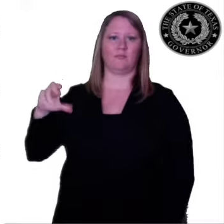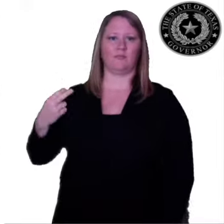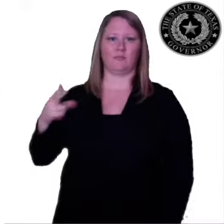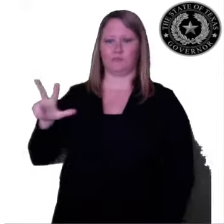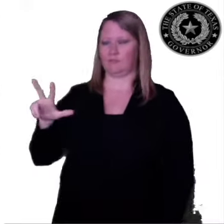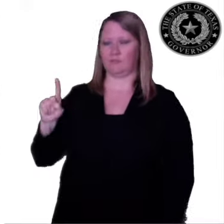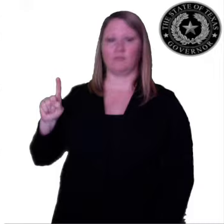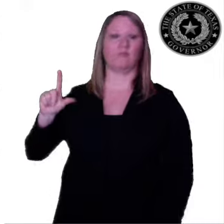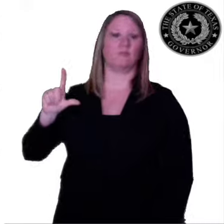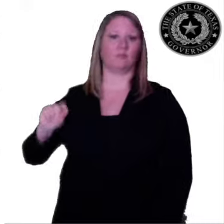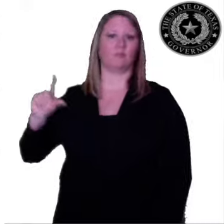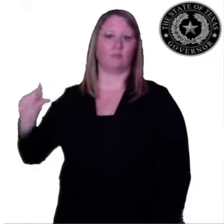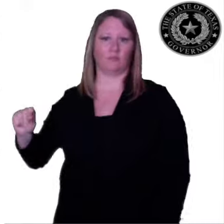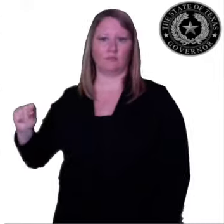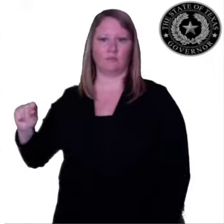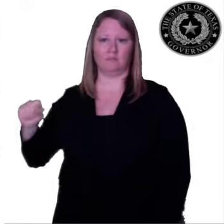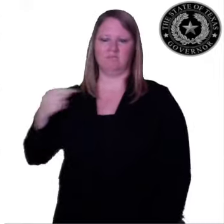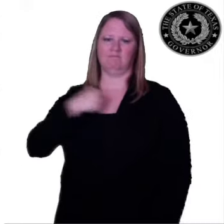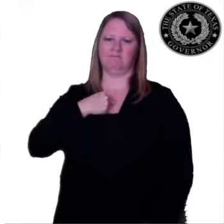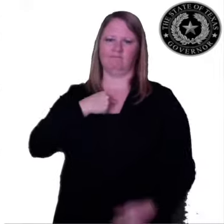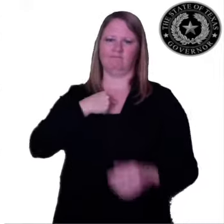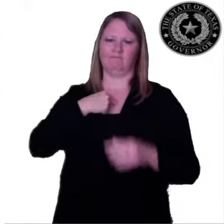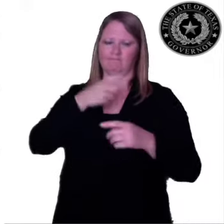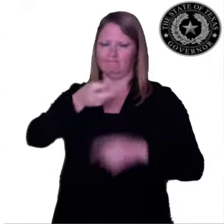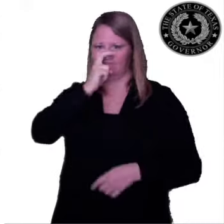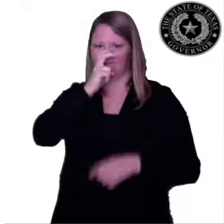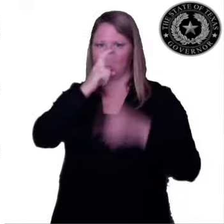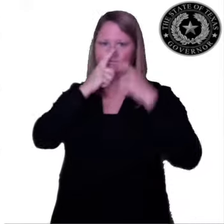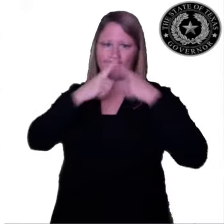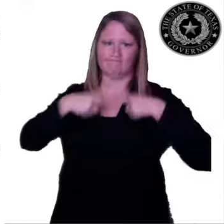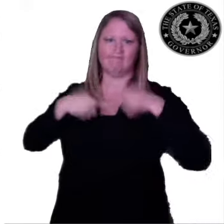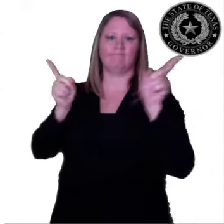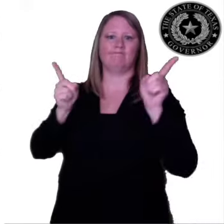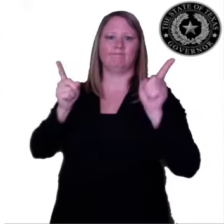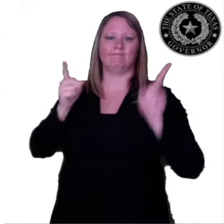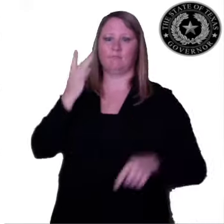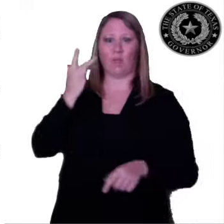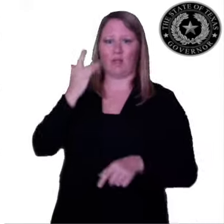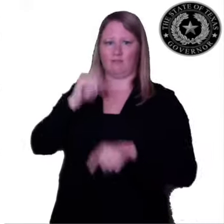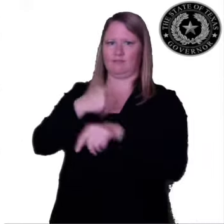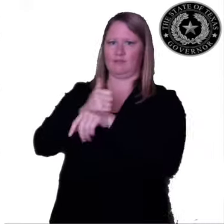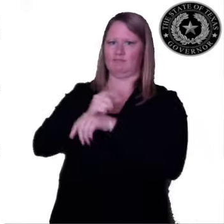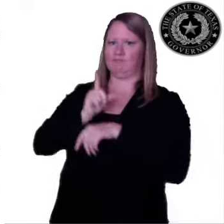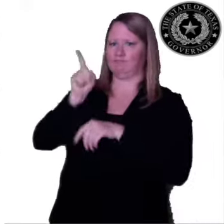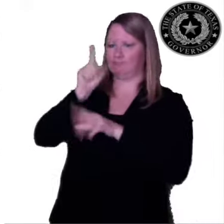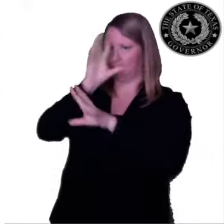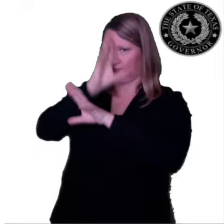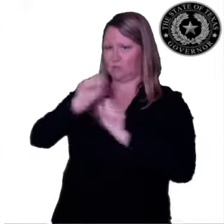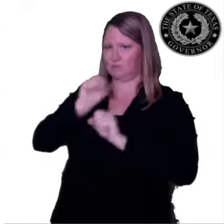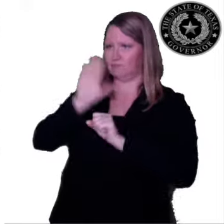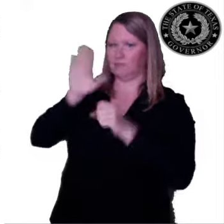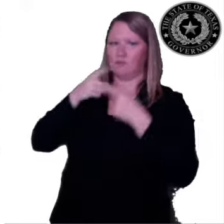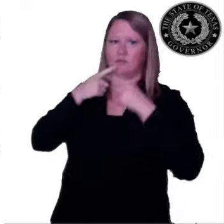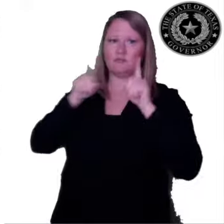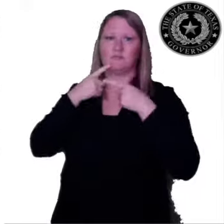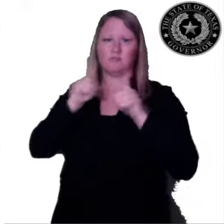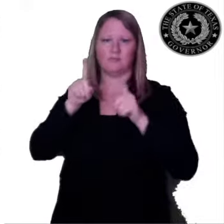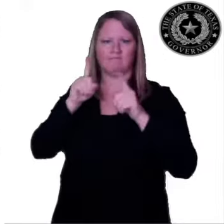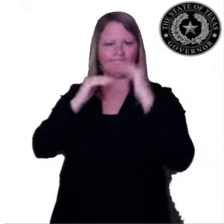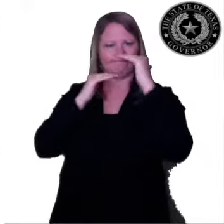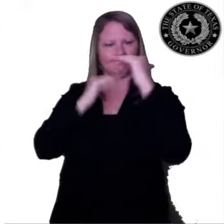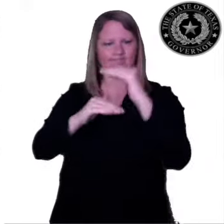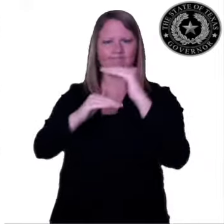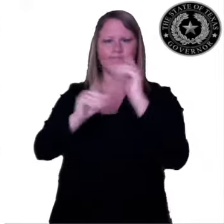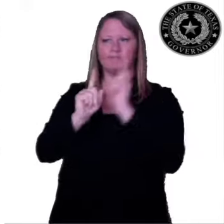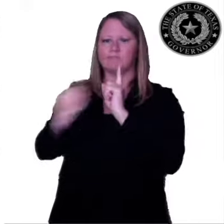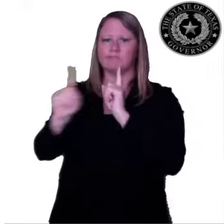Order GA14 on March 31, 2020, based on the President's announcement that the